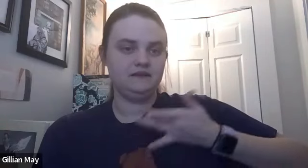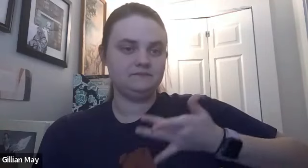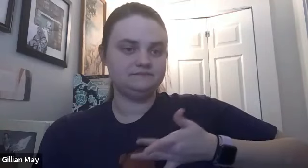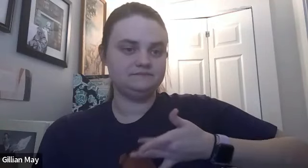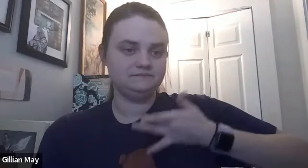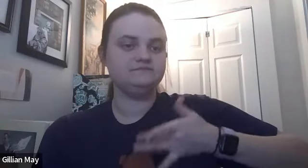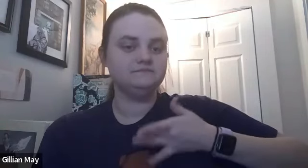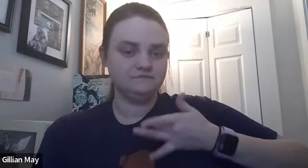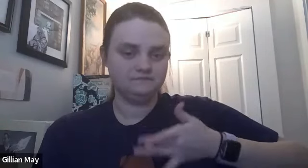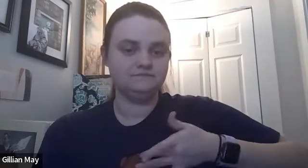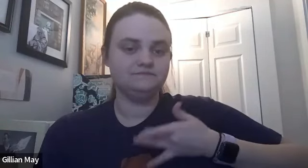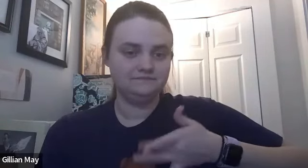Feeling.